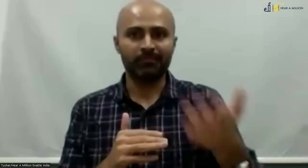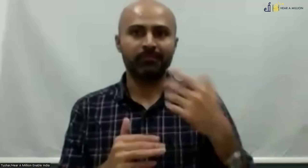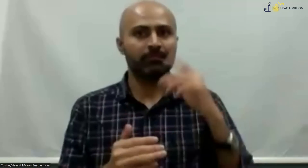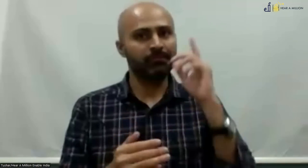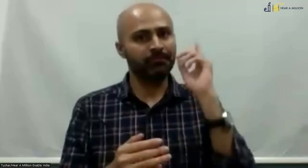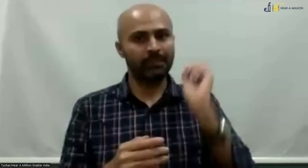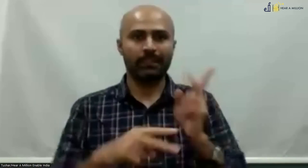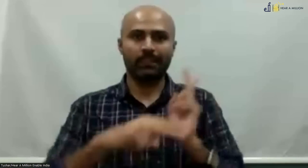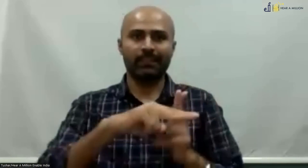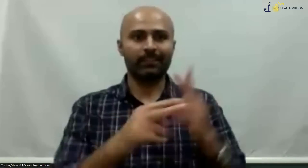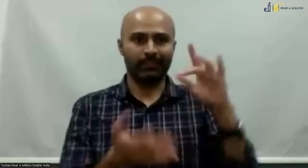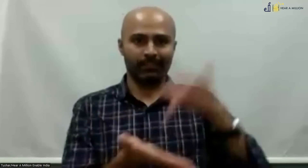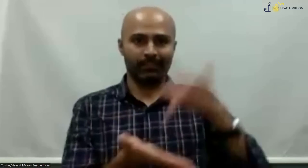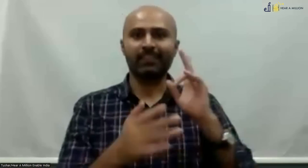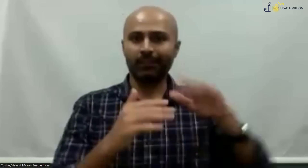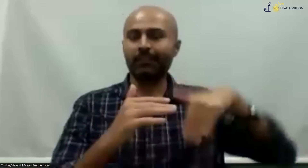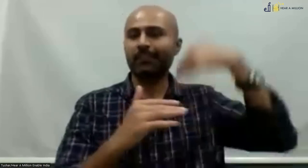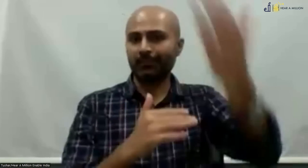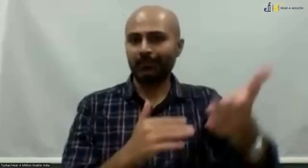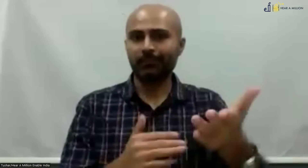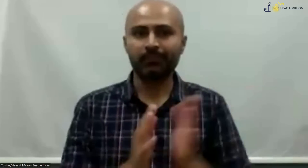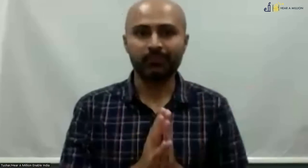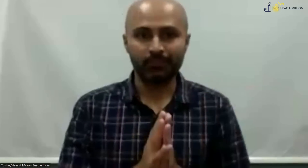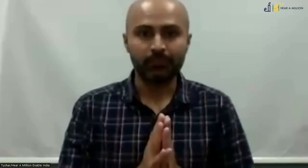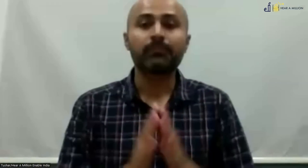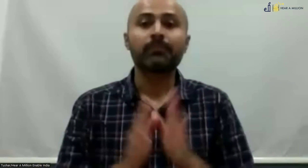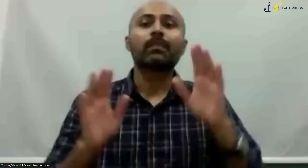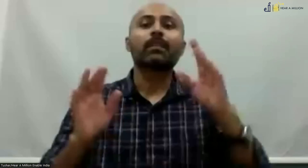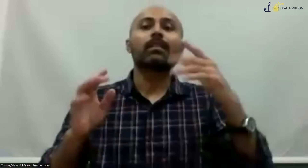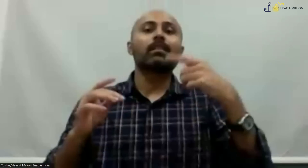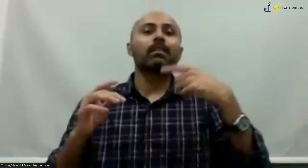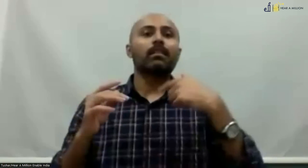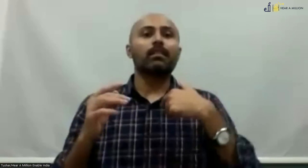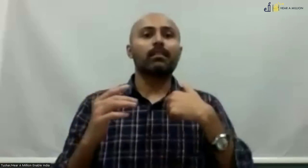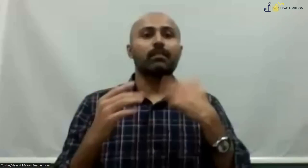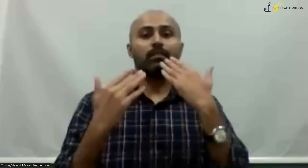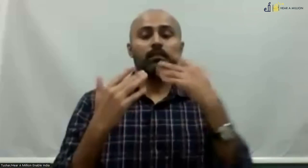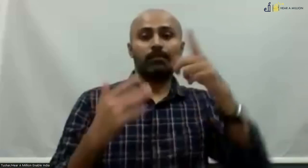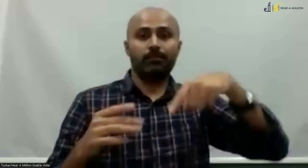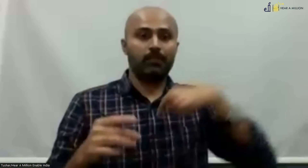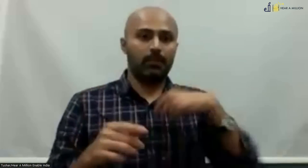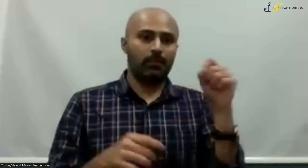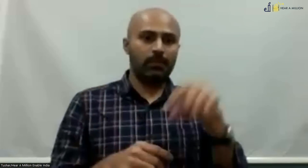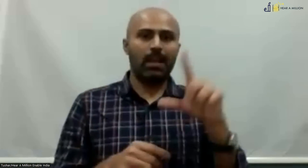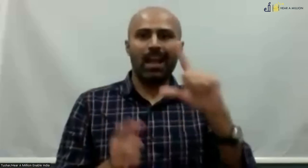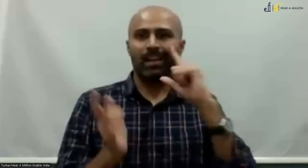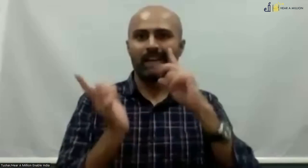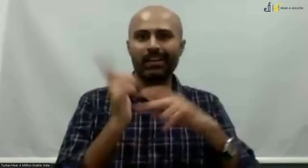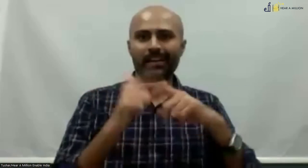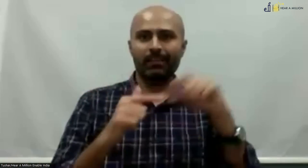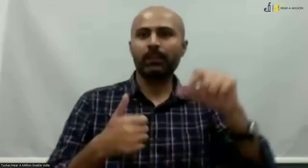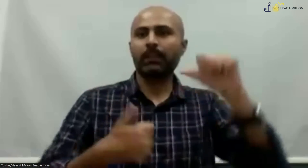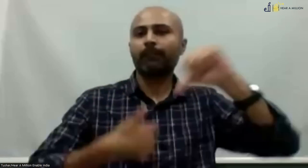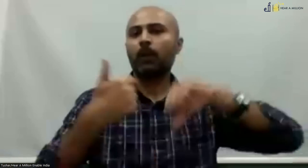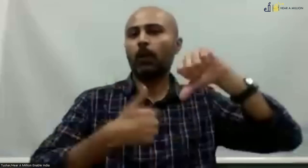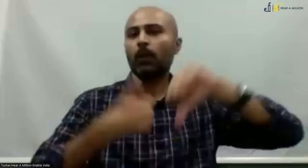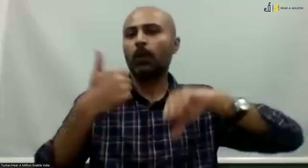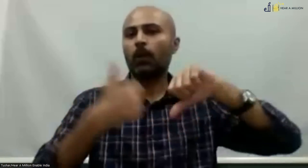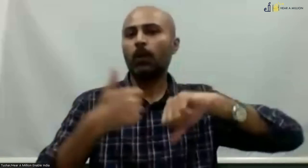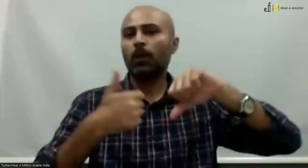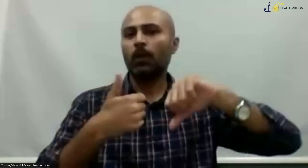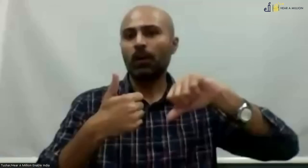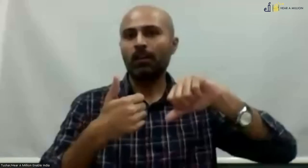will surely plan another session because we understand how much this is required. We will definitely have another